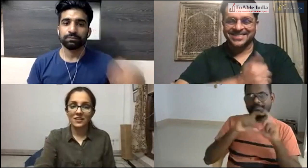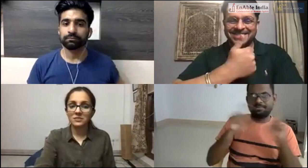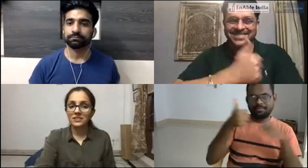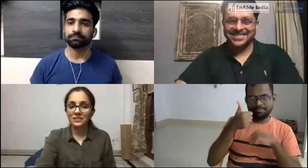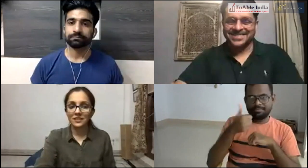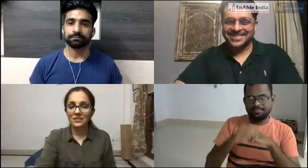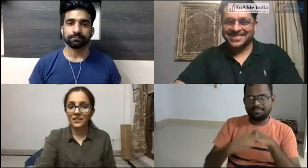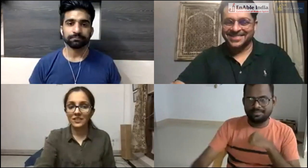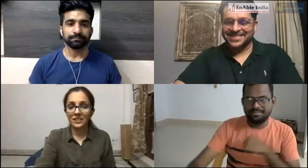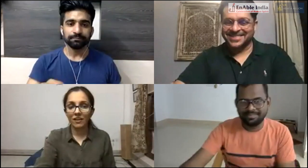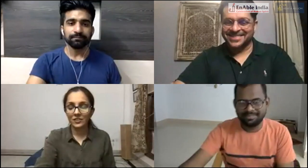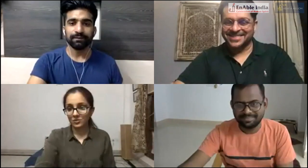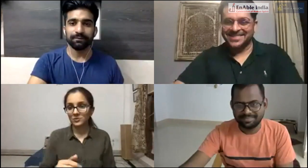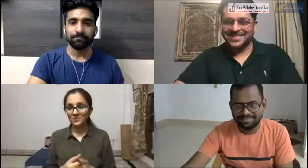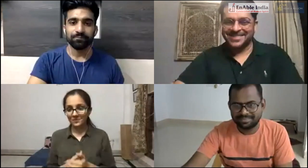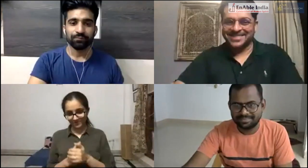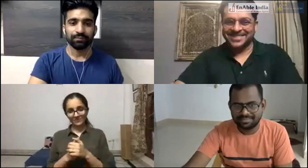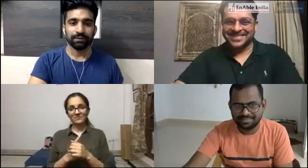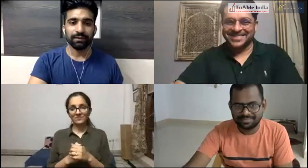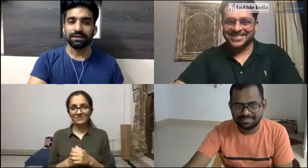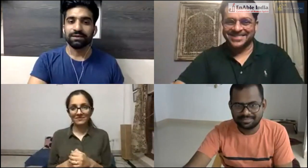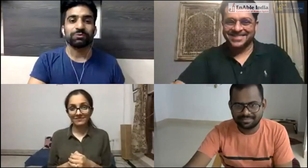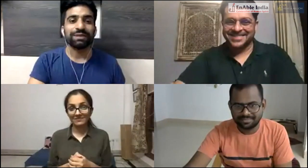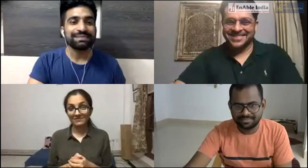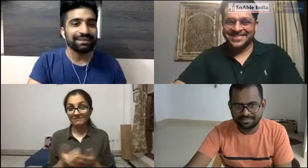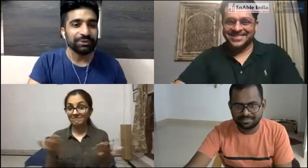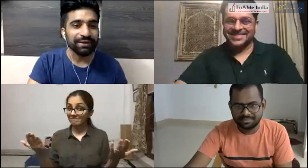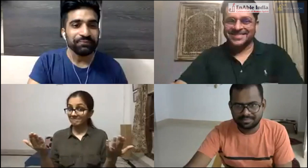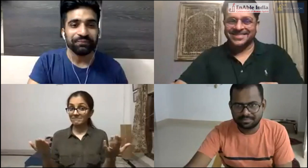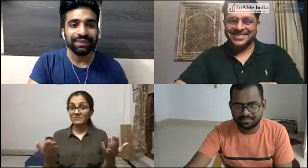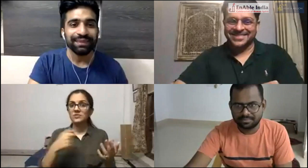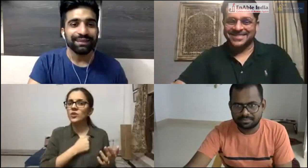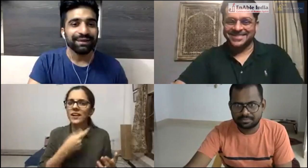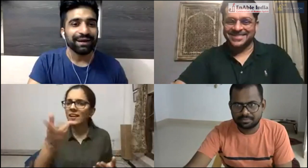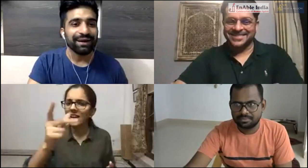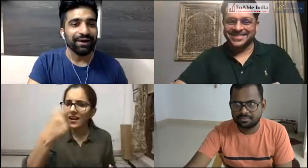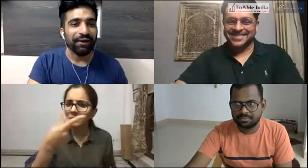Dr. Alim is saying that's very, very hard to do. Which one is sorry?